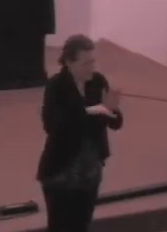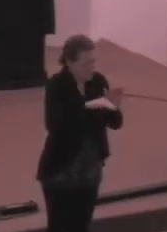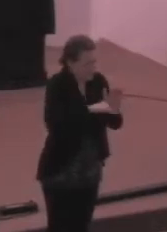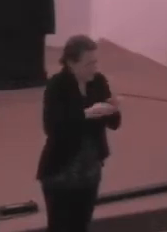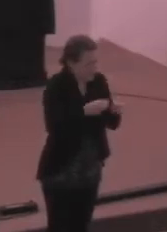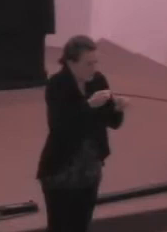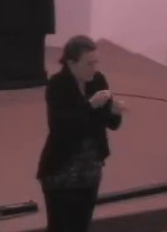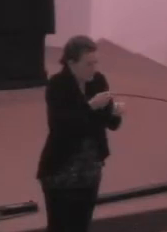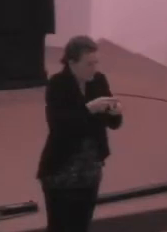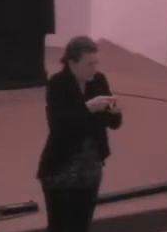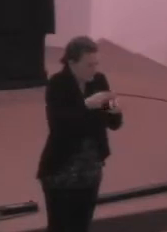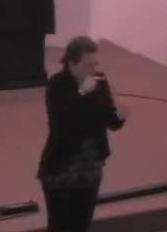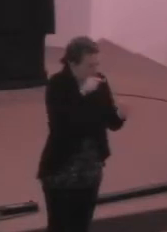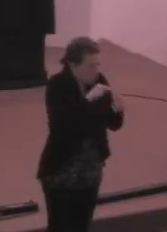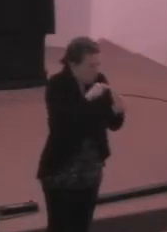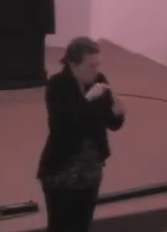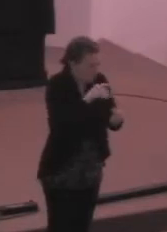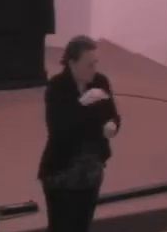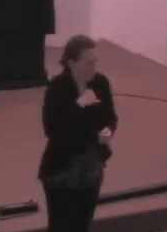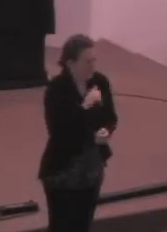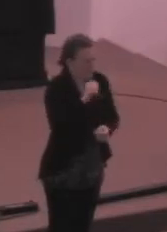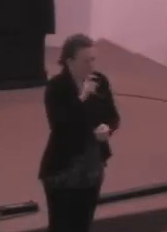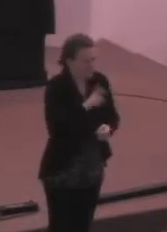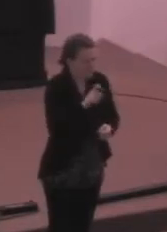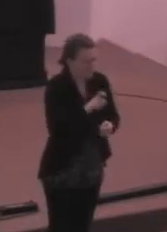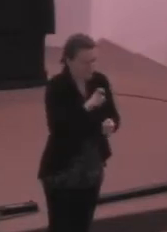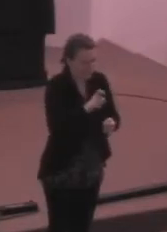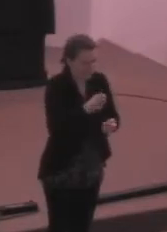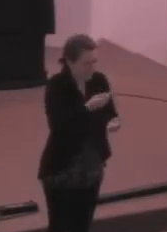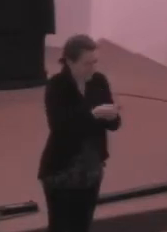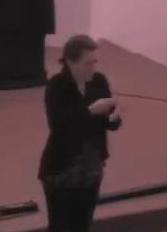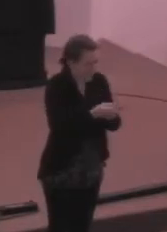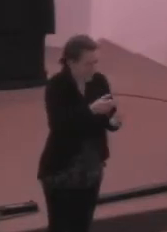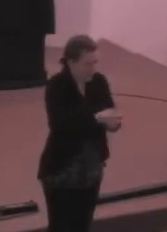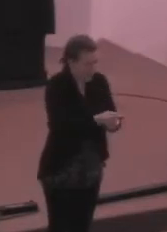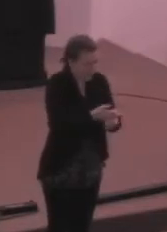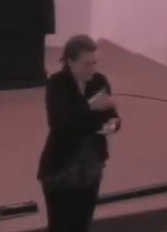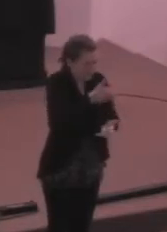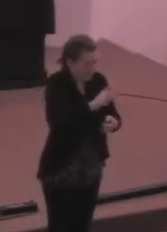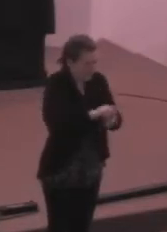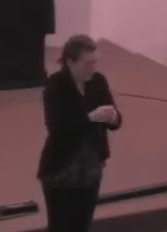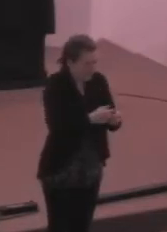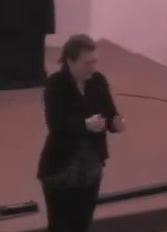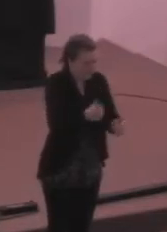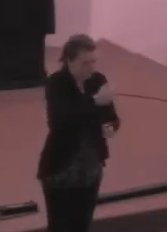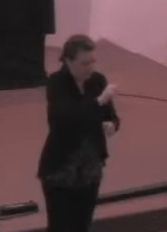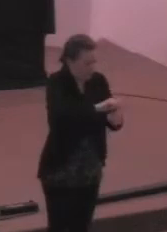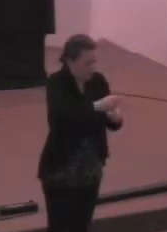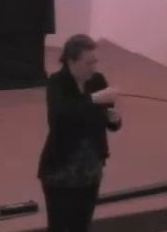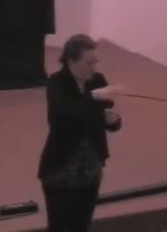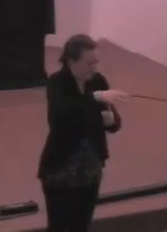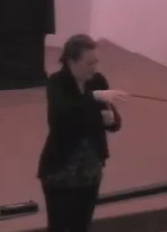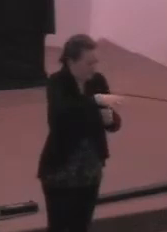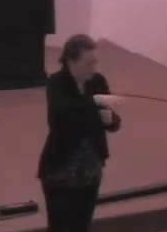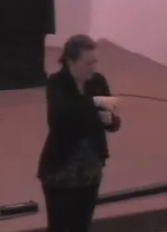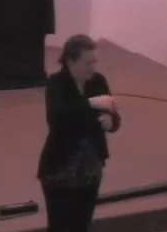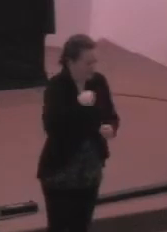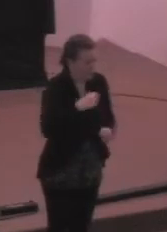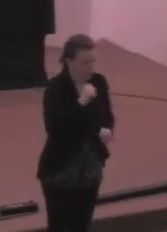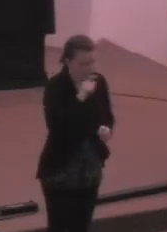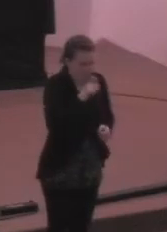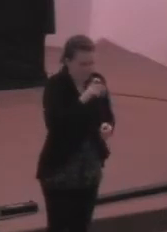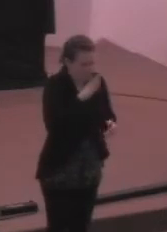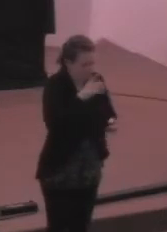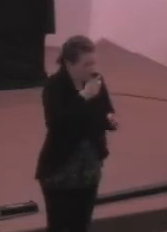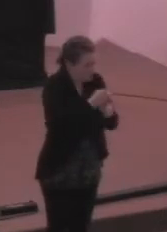goals. I no longer need preeminence, prosperity, permission, promotion, or popularity. I don't have to be